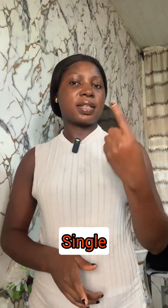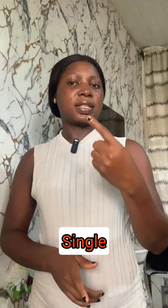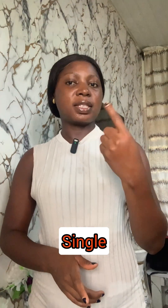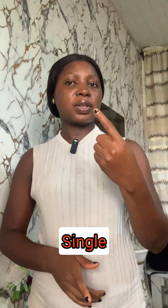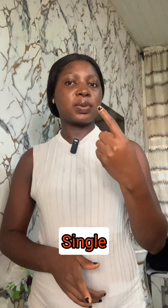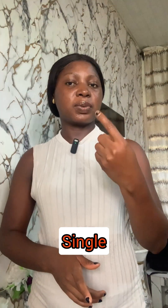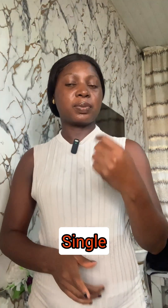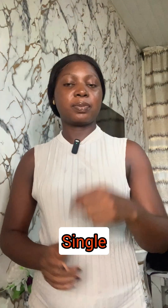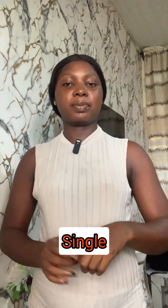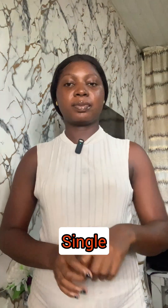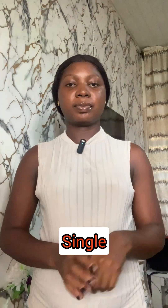Single.